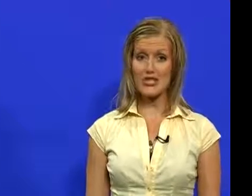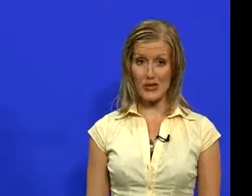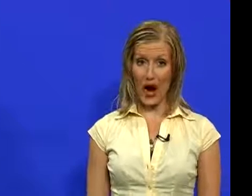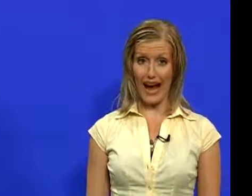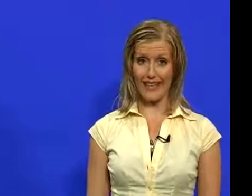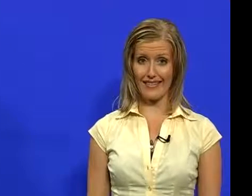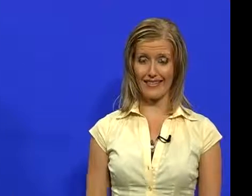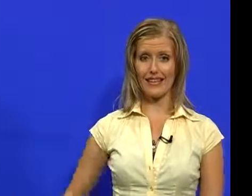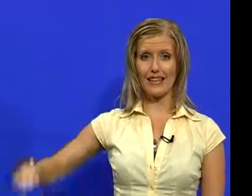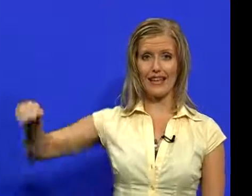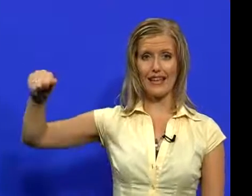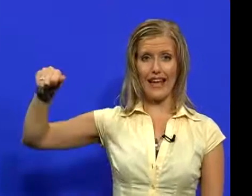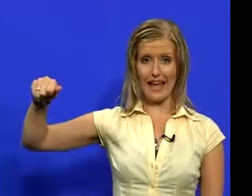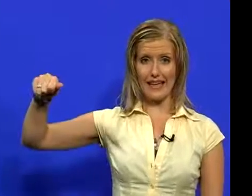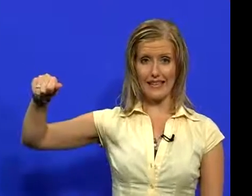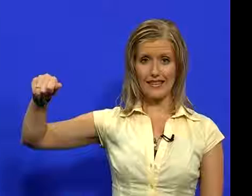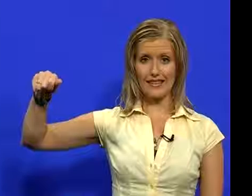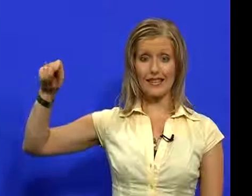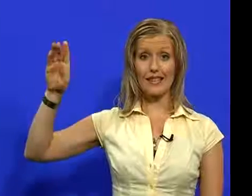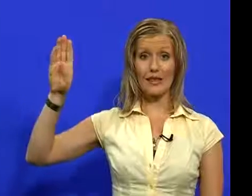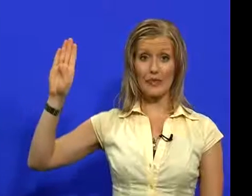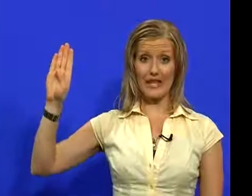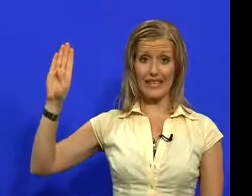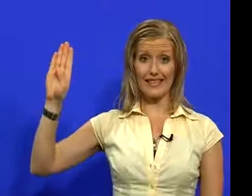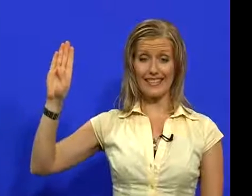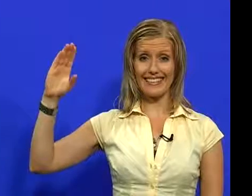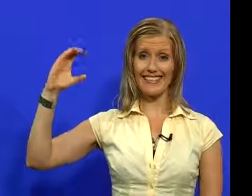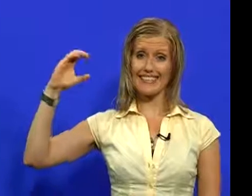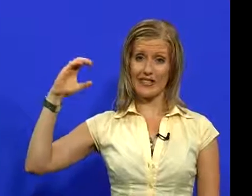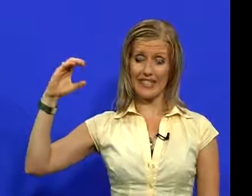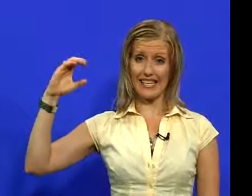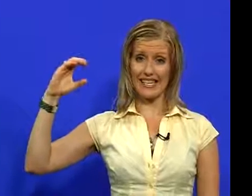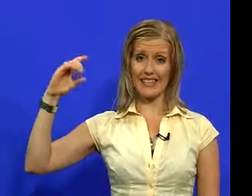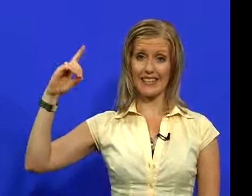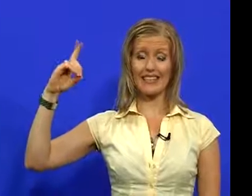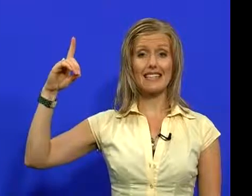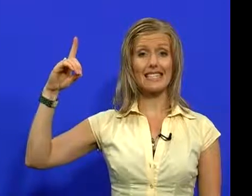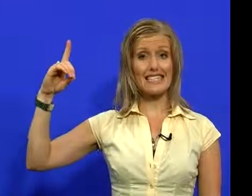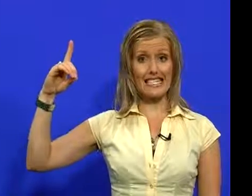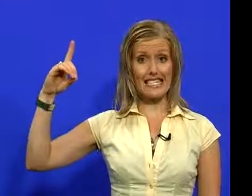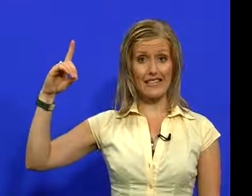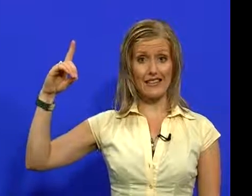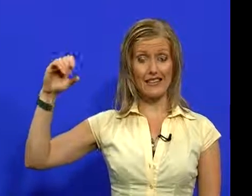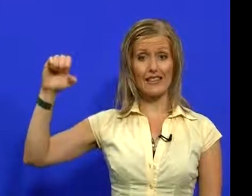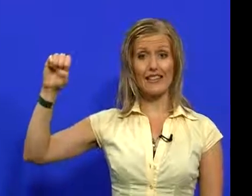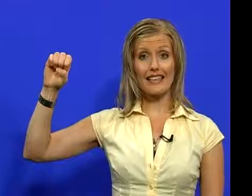to I? A, B, C, D,